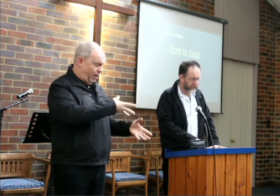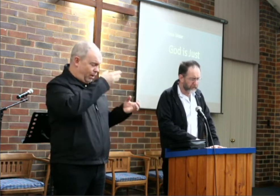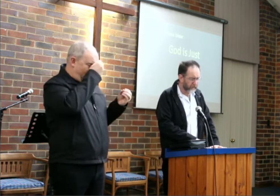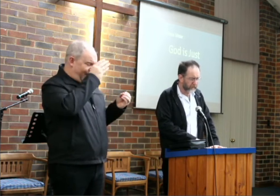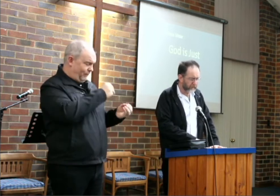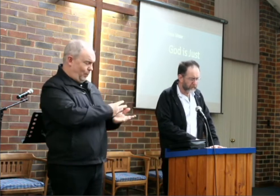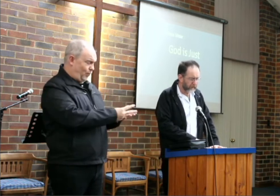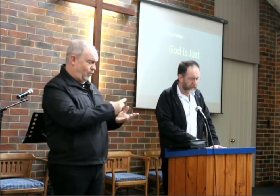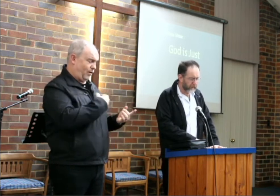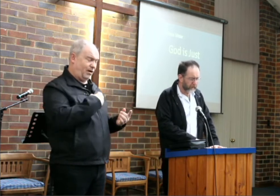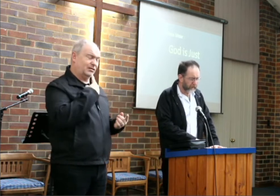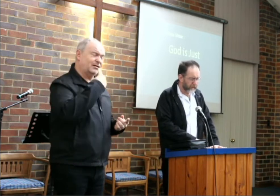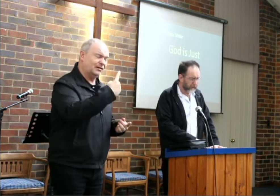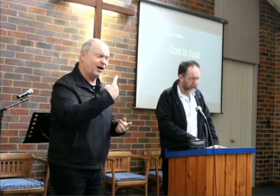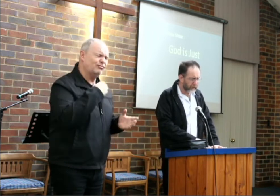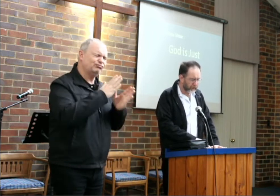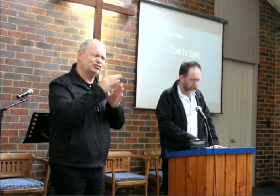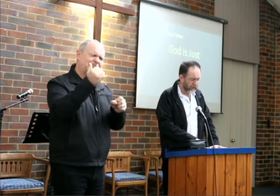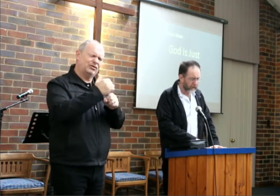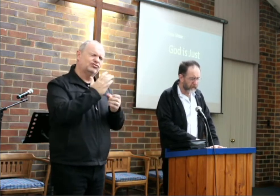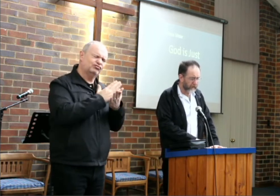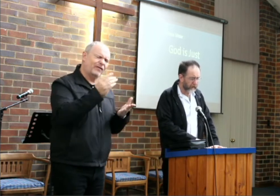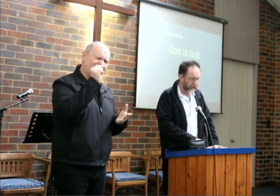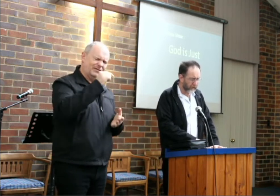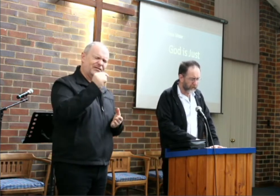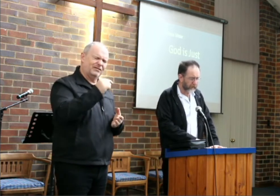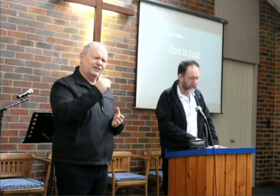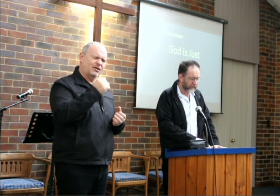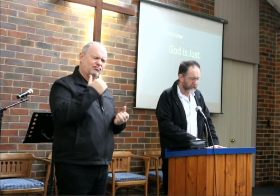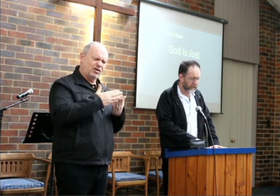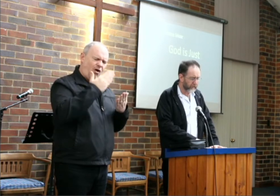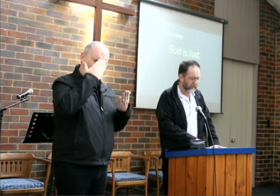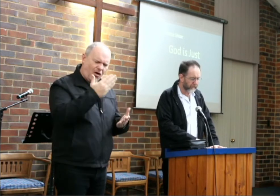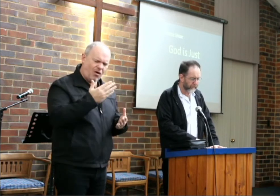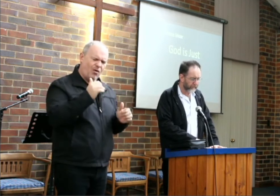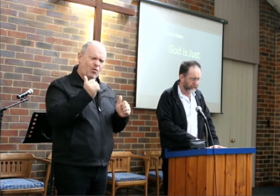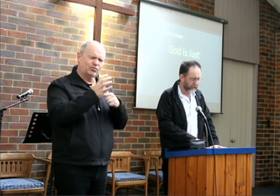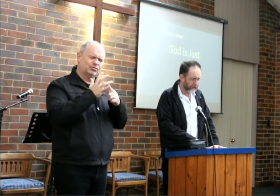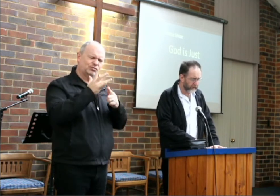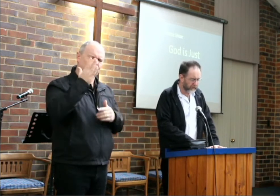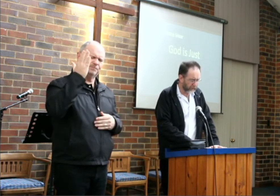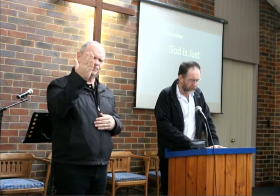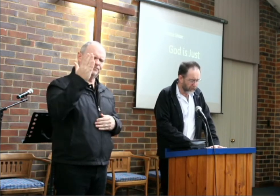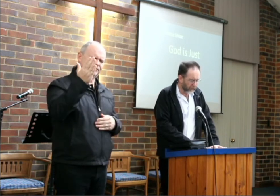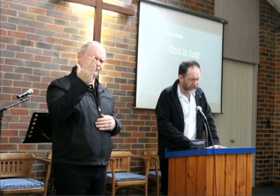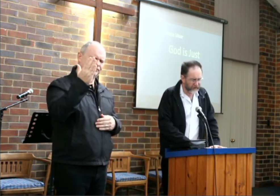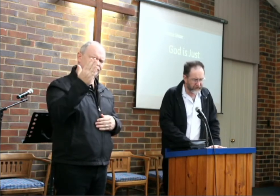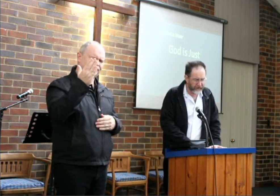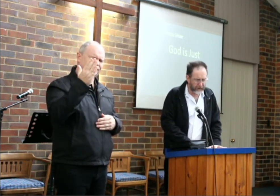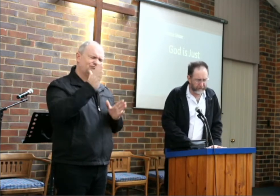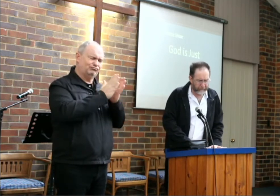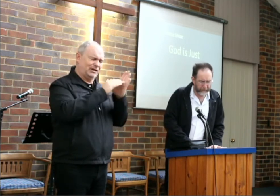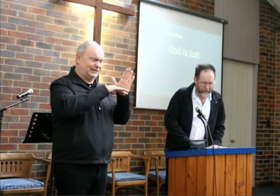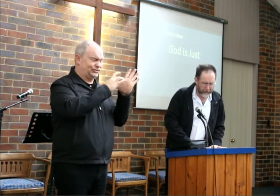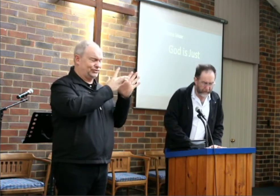is true too, and that it brings honour and glory to you. So I pray in Jesus'